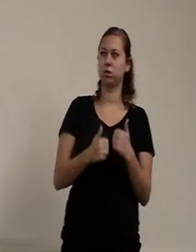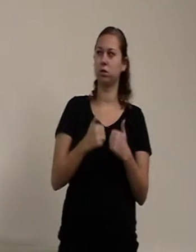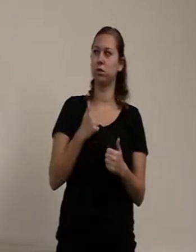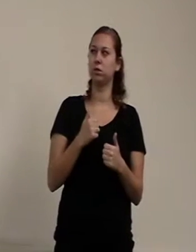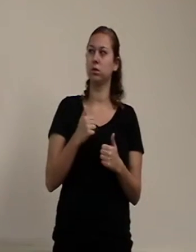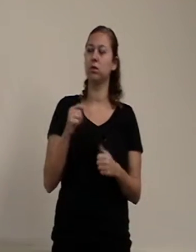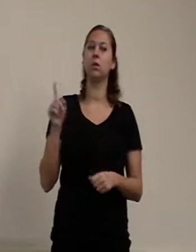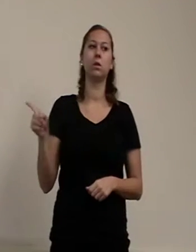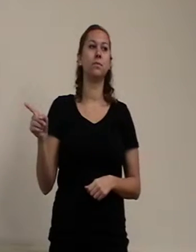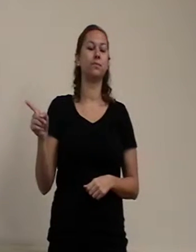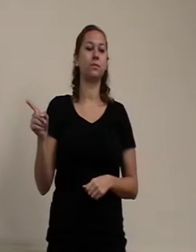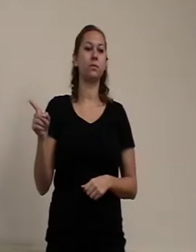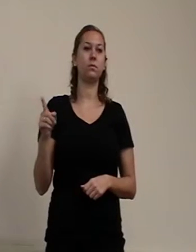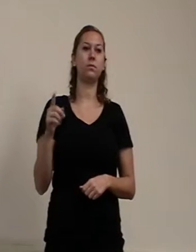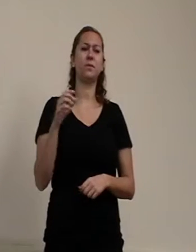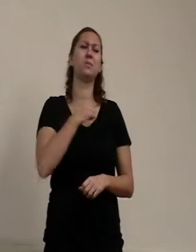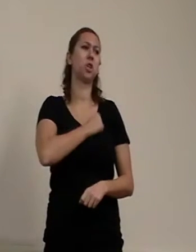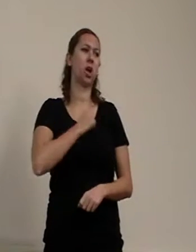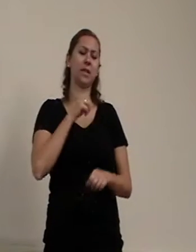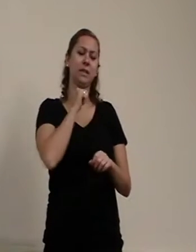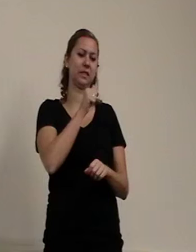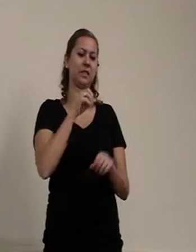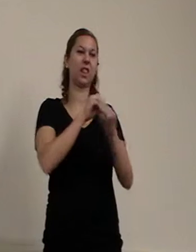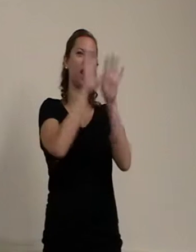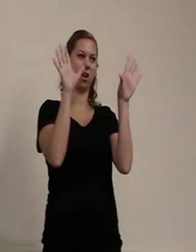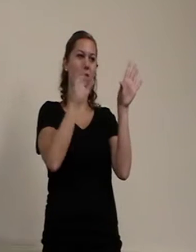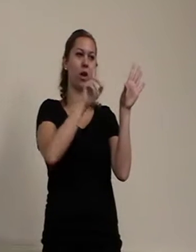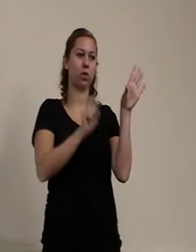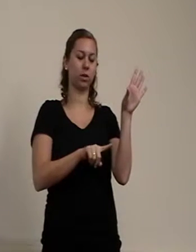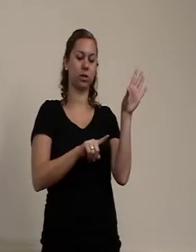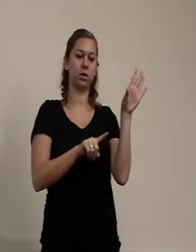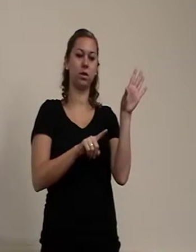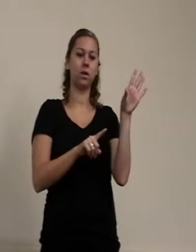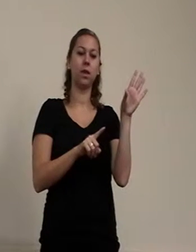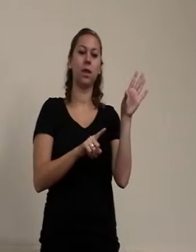yes, so the Italy-Ireland one, that's very deaf related,